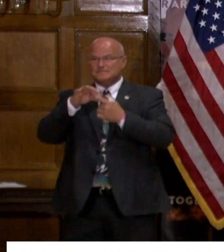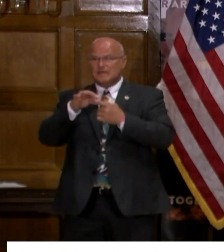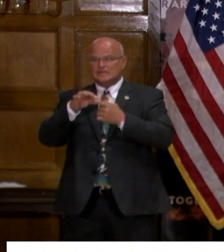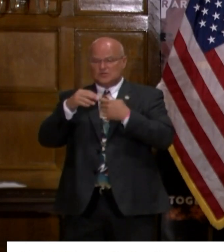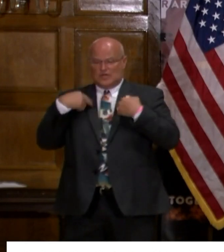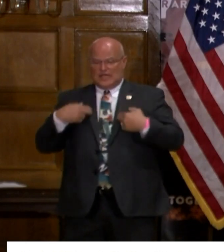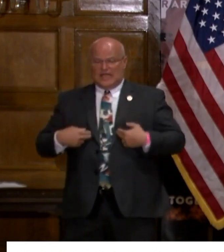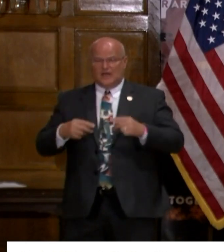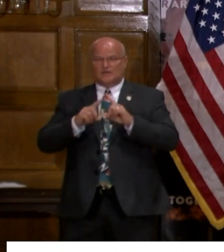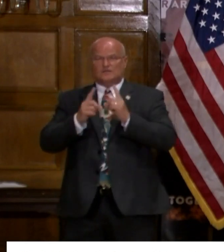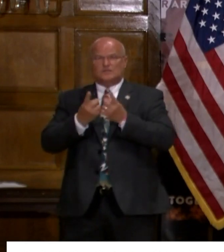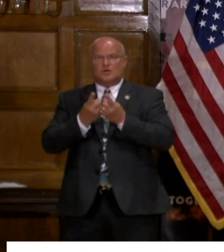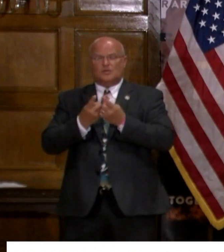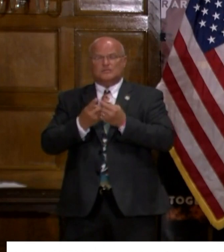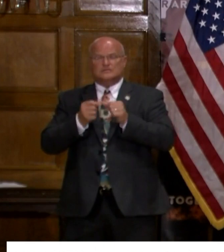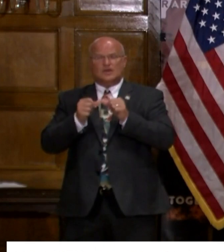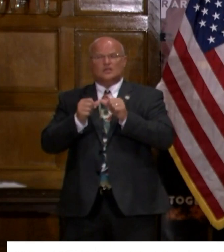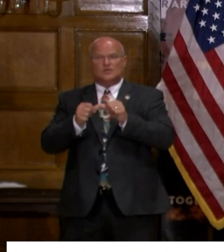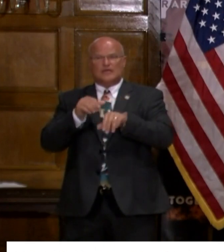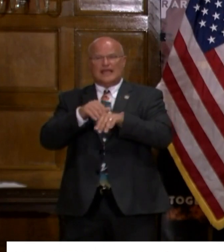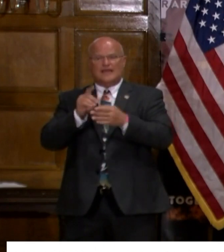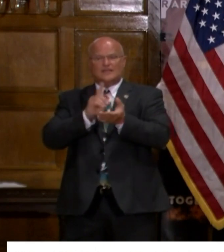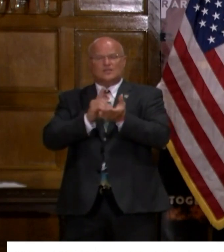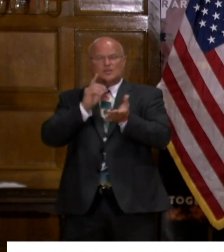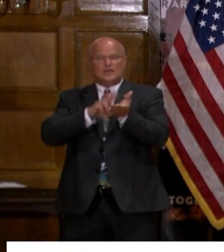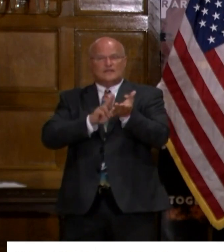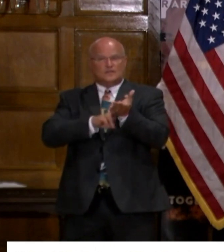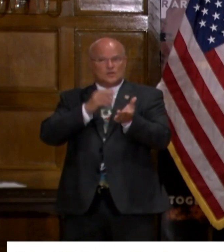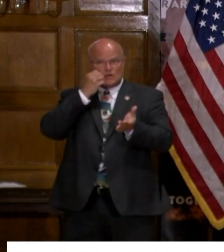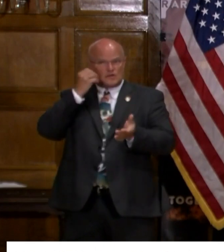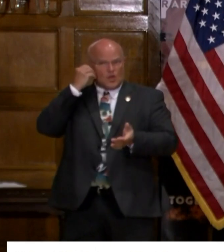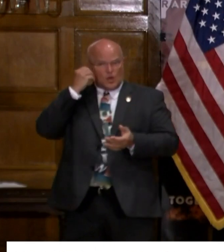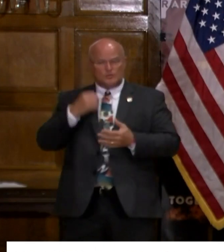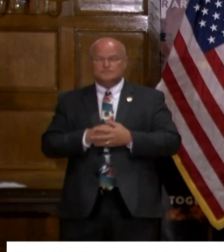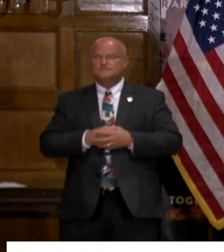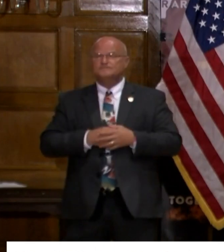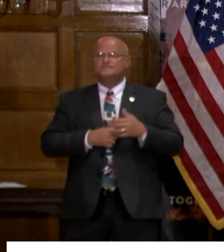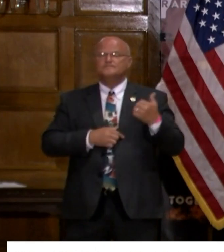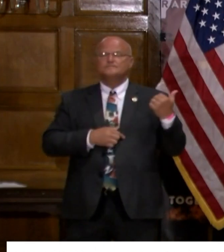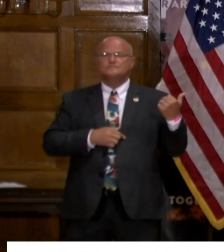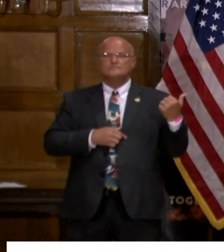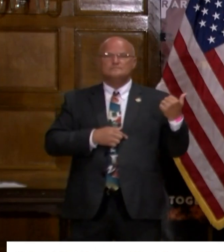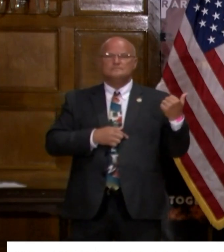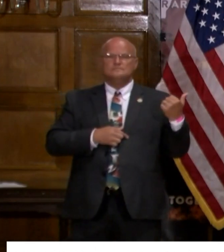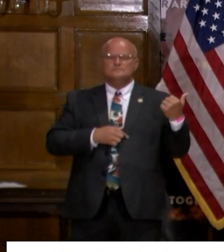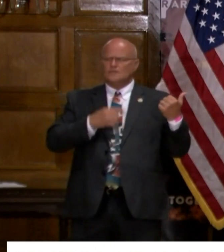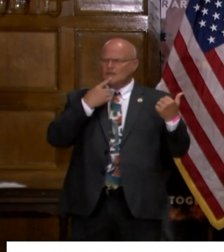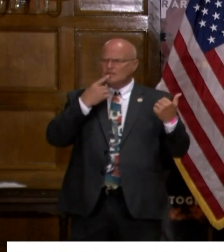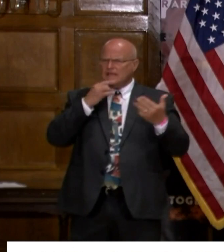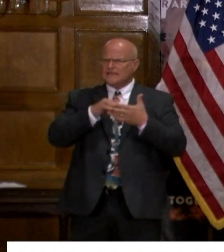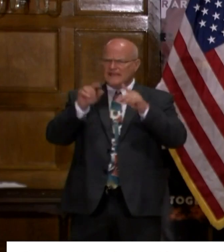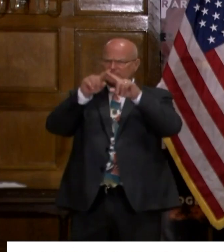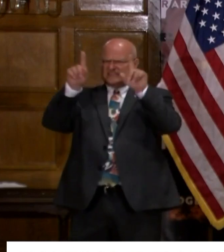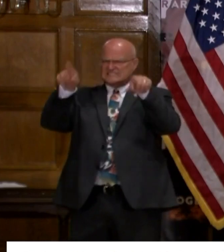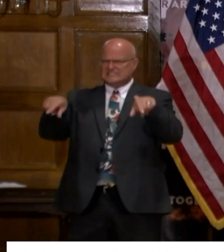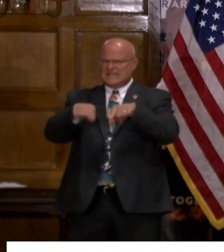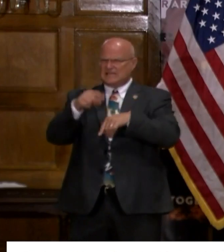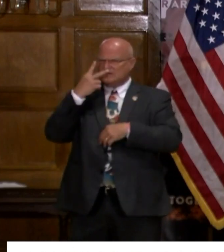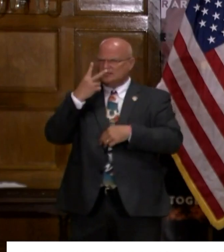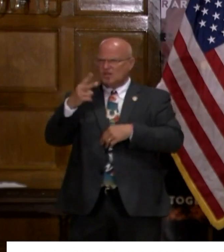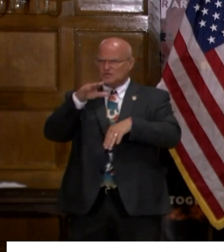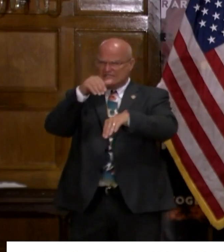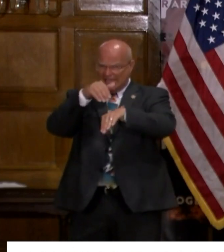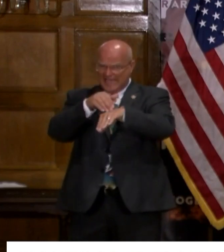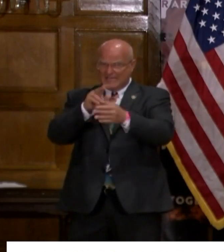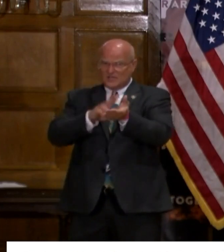health department actions ongoing at the nursing home? Well, did you say that the sign that you saw was